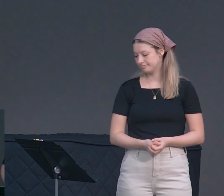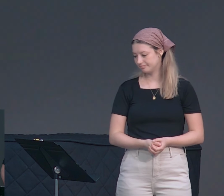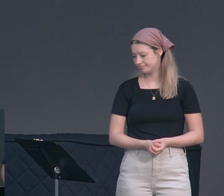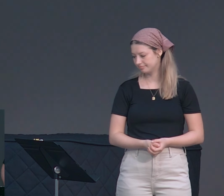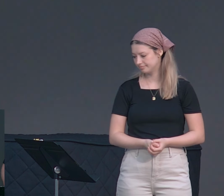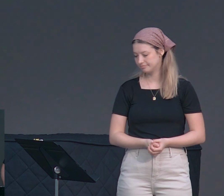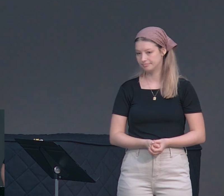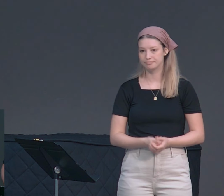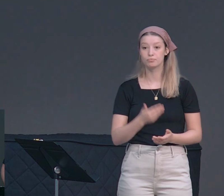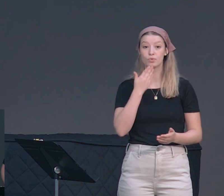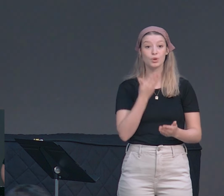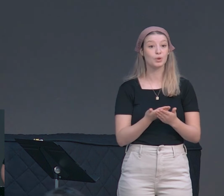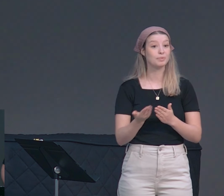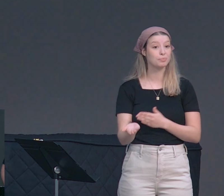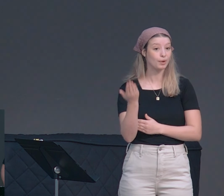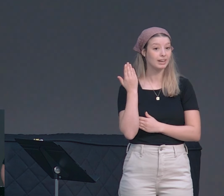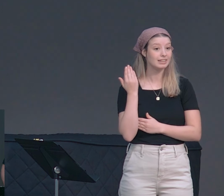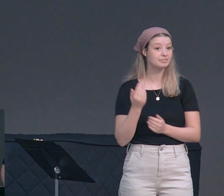Well, good morning.